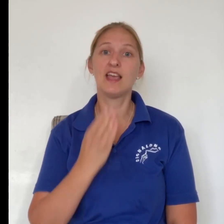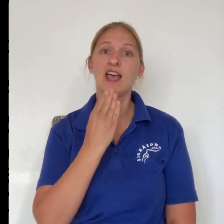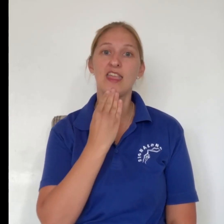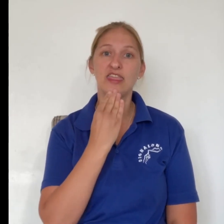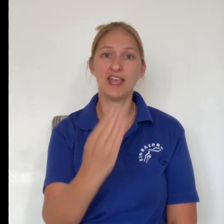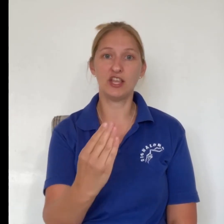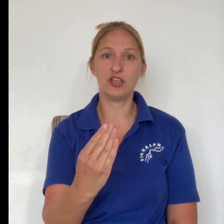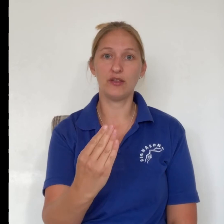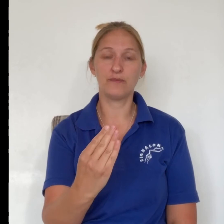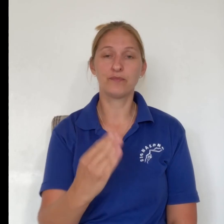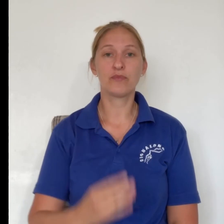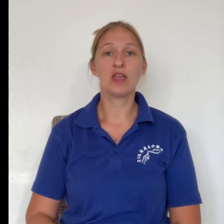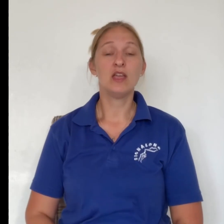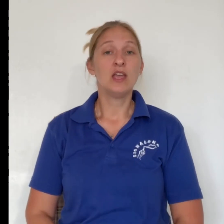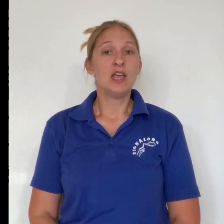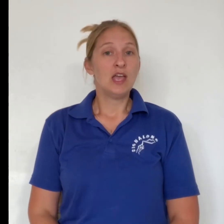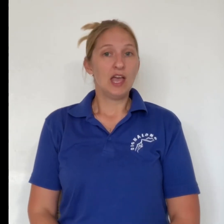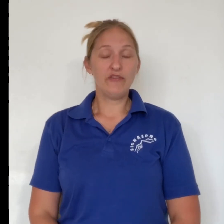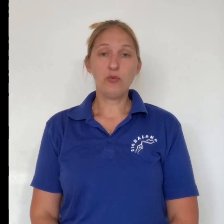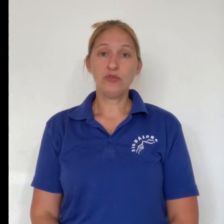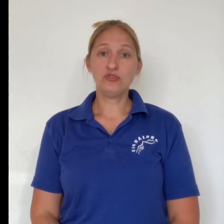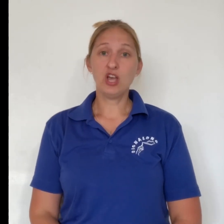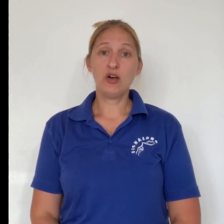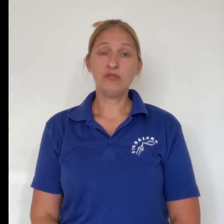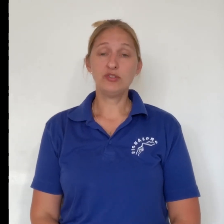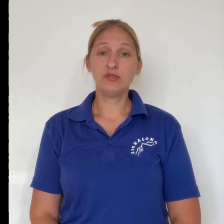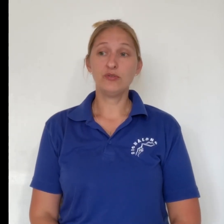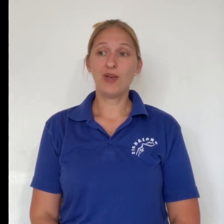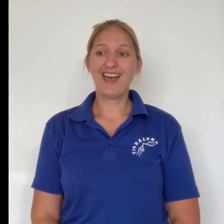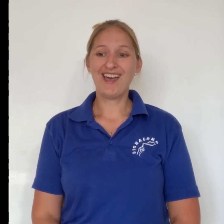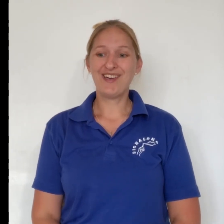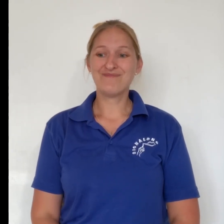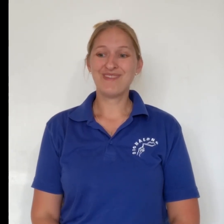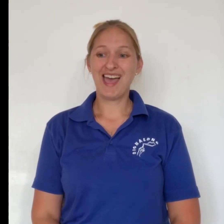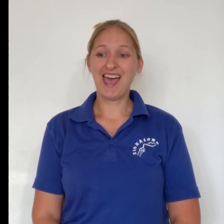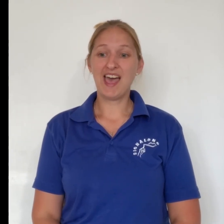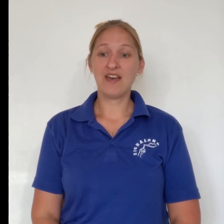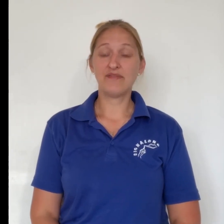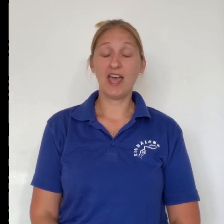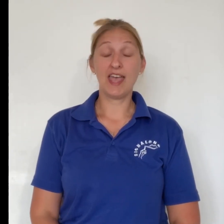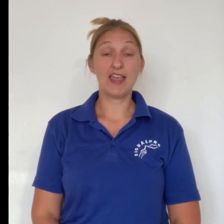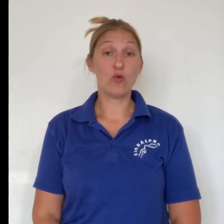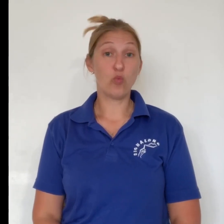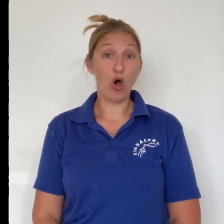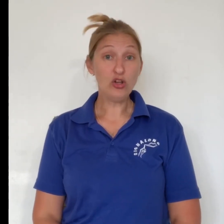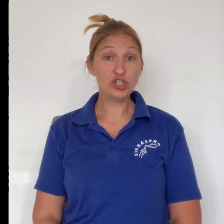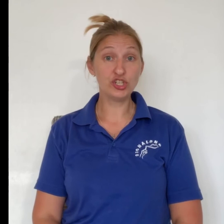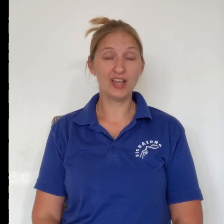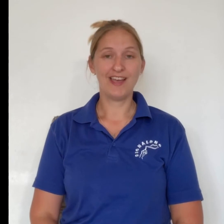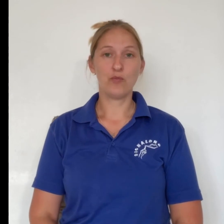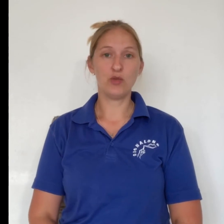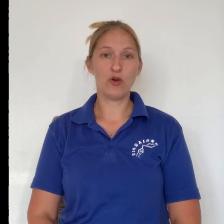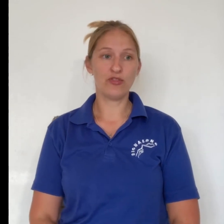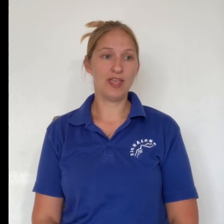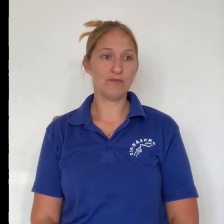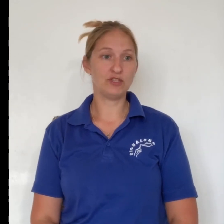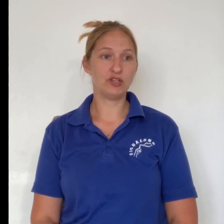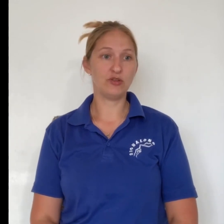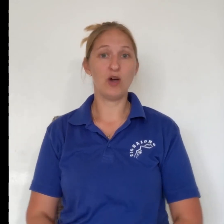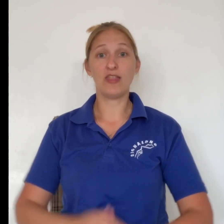and thank you. If we want your child to have a wash, we want them to either